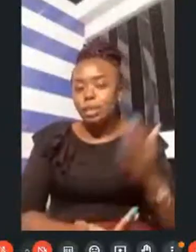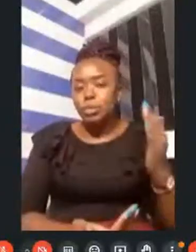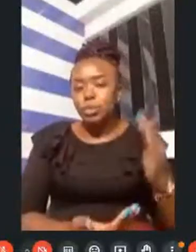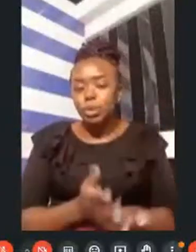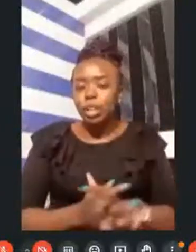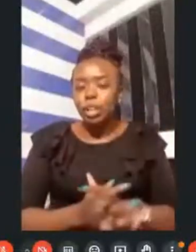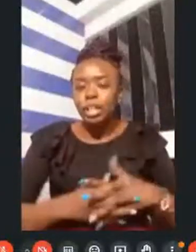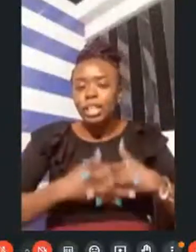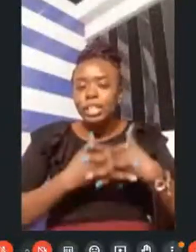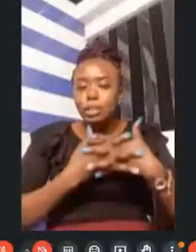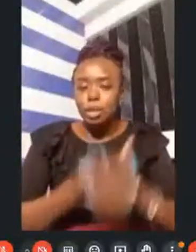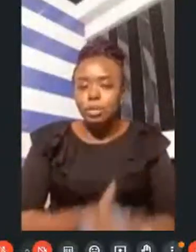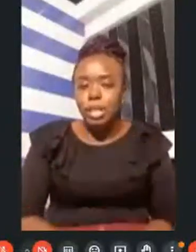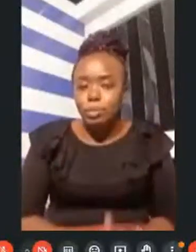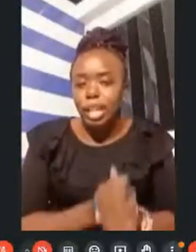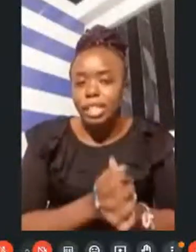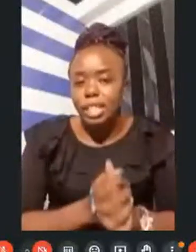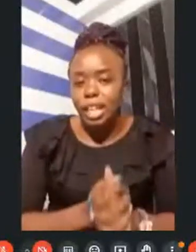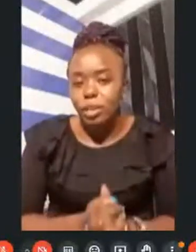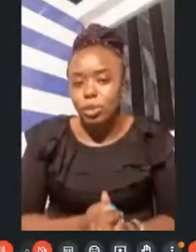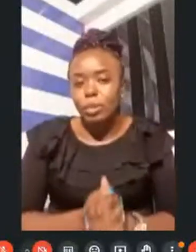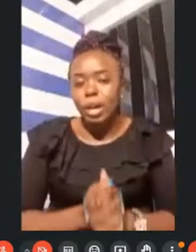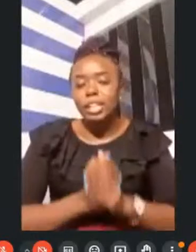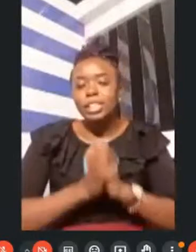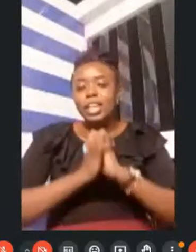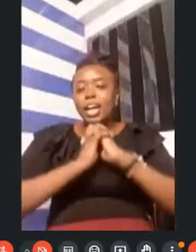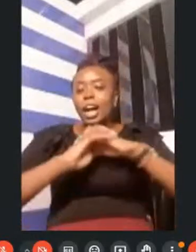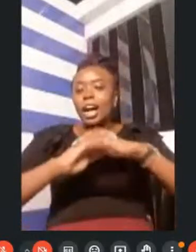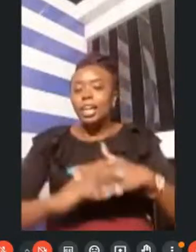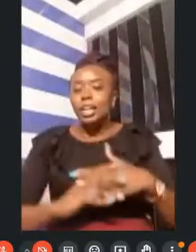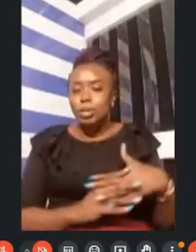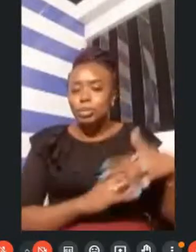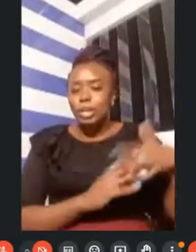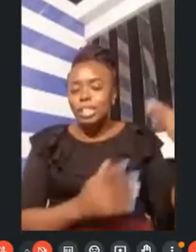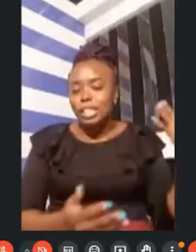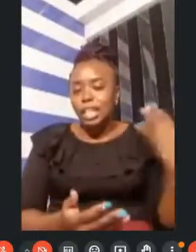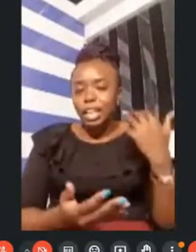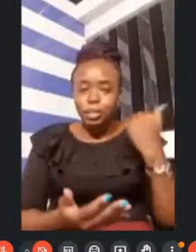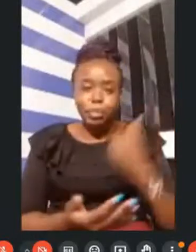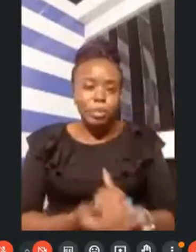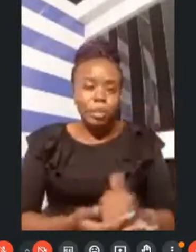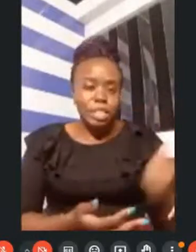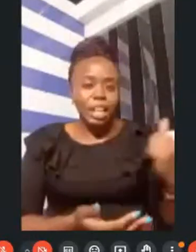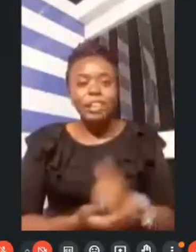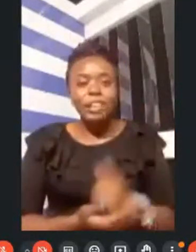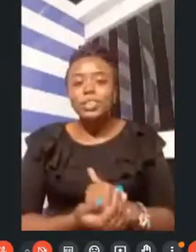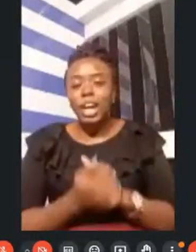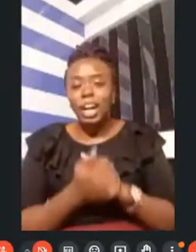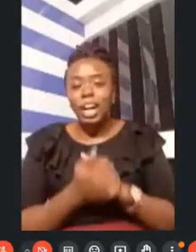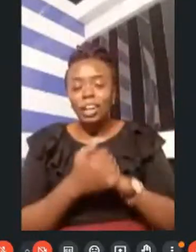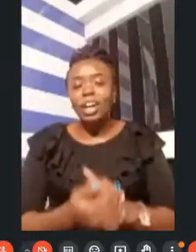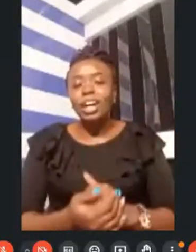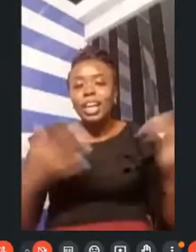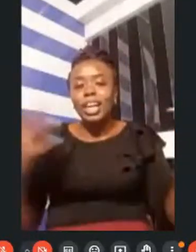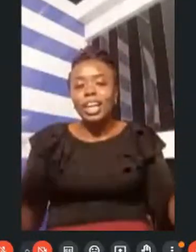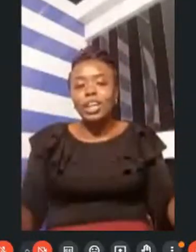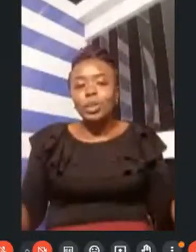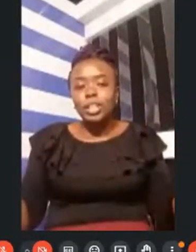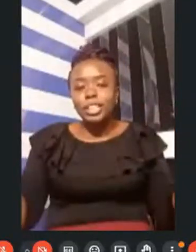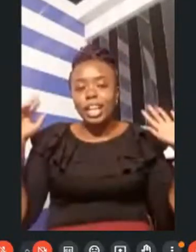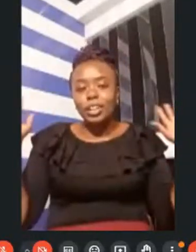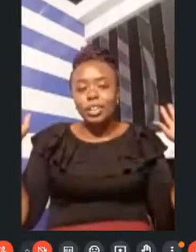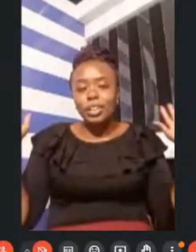this same time tomorrow, same time, same place. Thank you so much. Keep on practicing and remember with sign language, we are